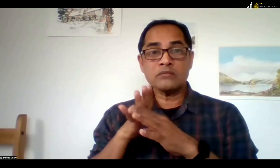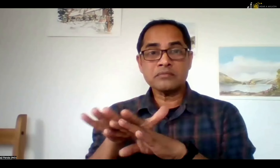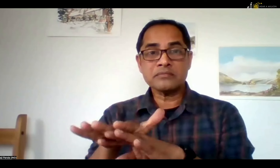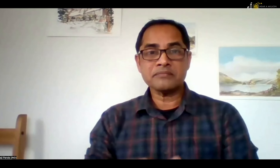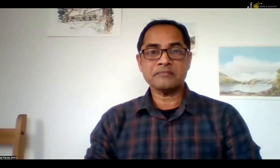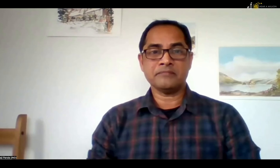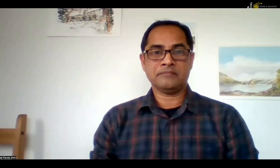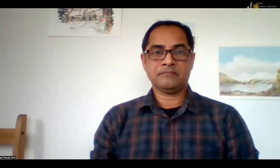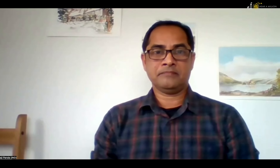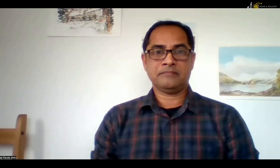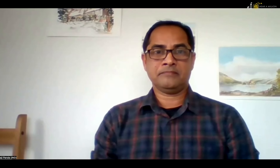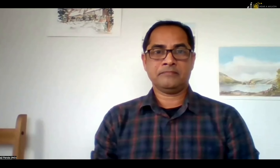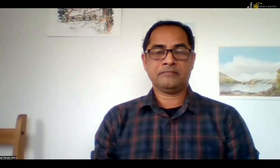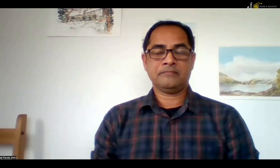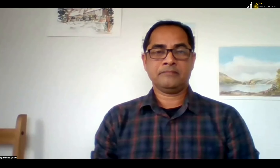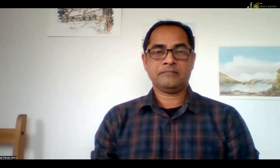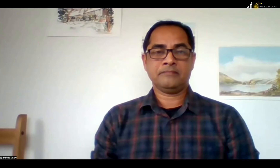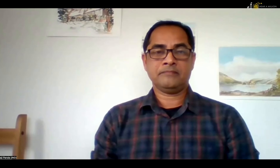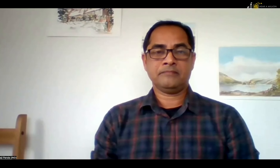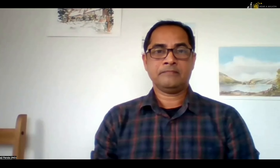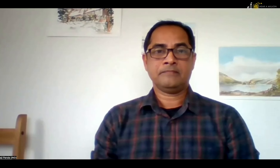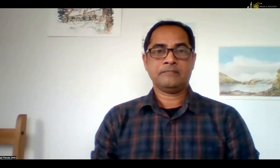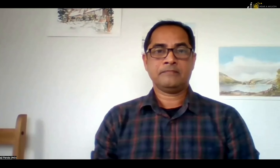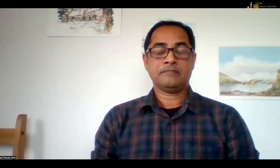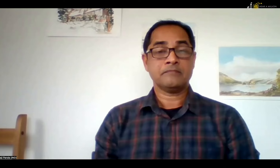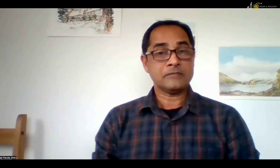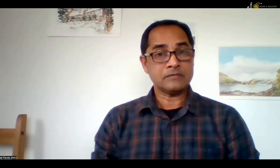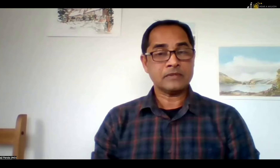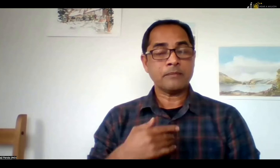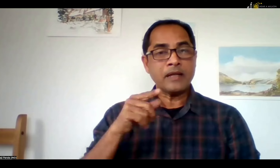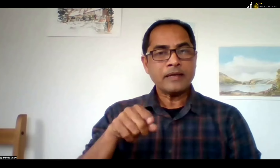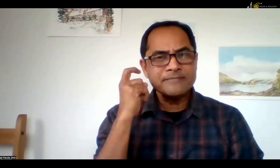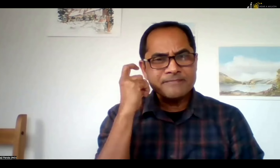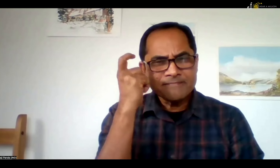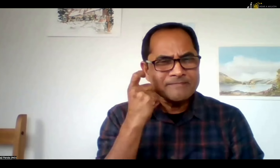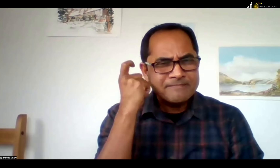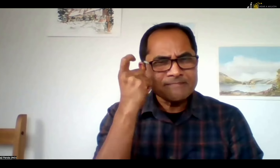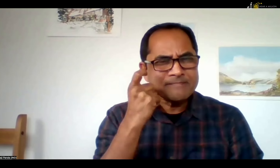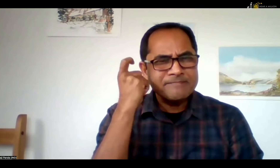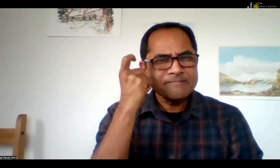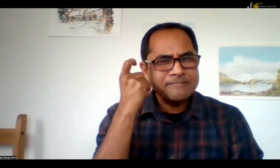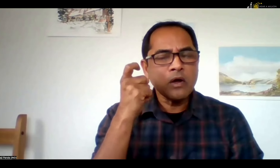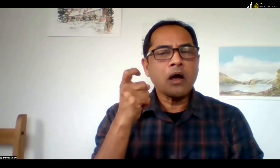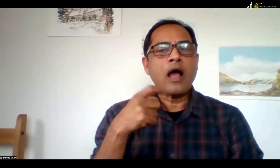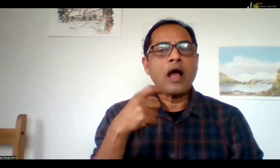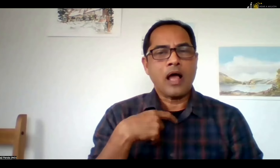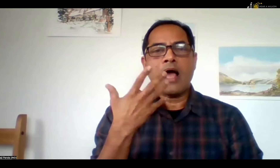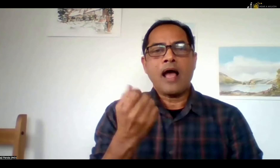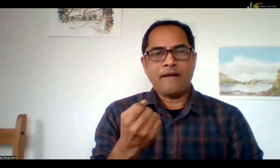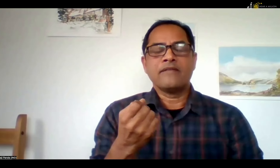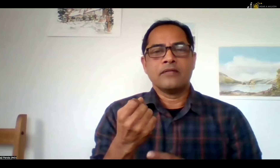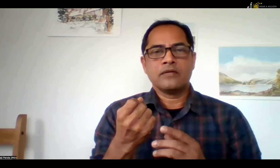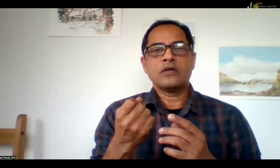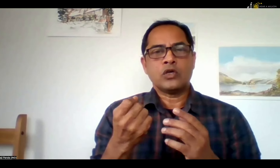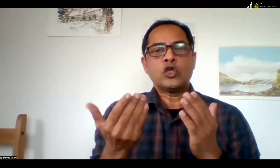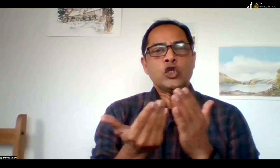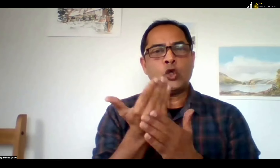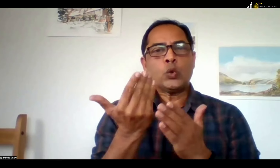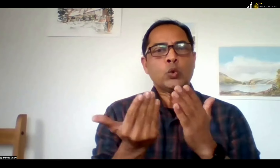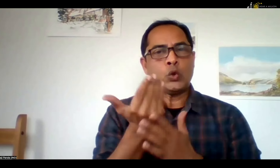There are some deaf children also being mainstreamed in hearing schools, mainstream schools.